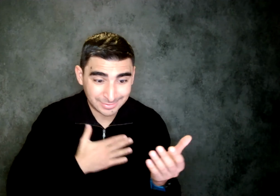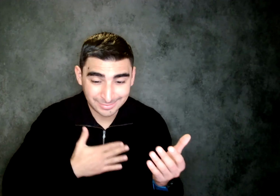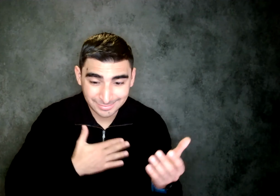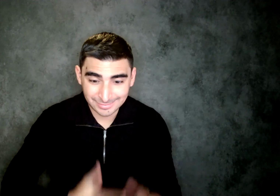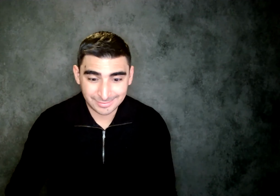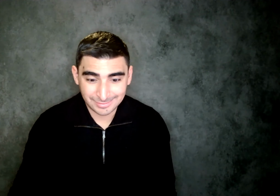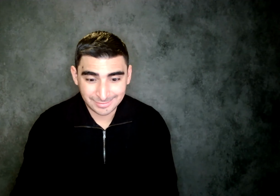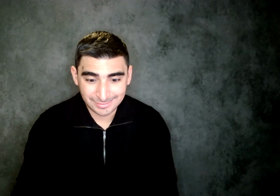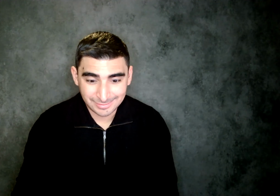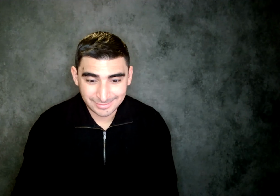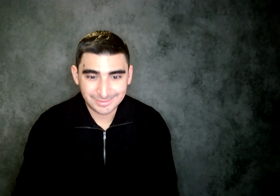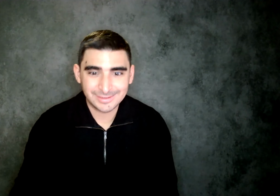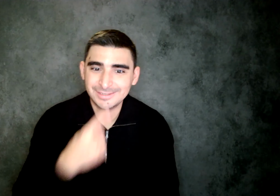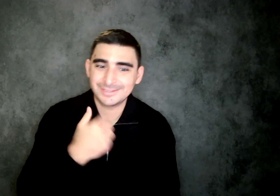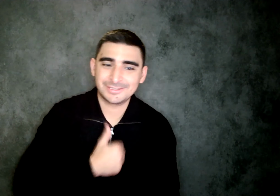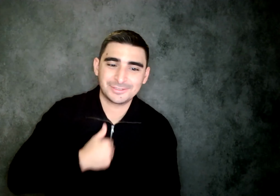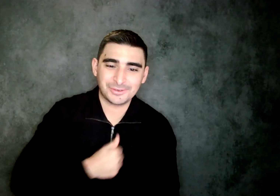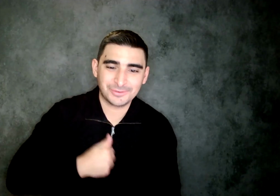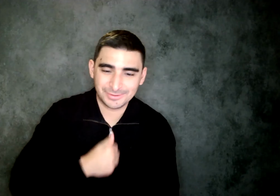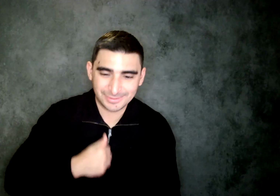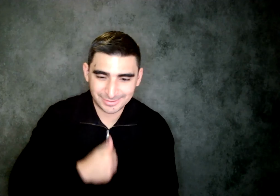distracting. Sorry.